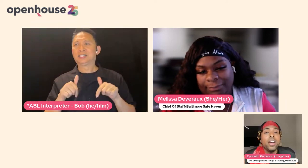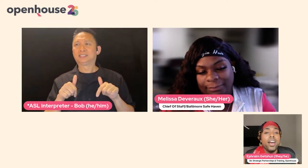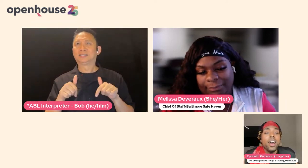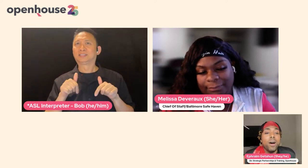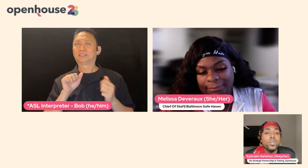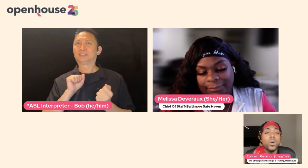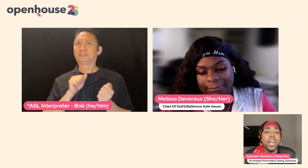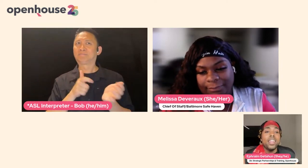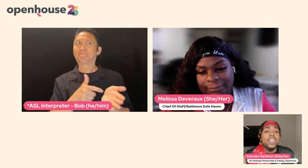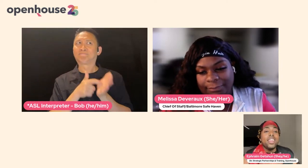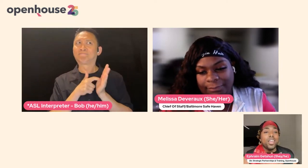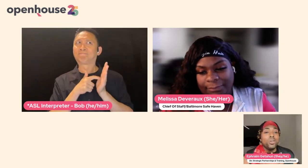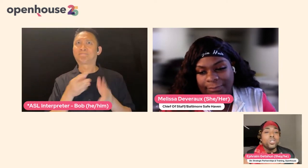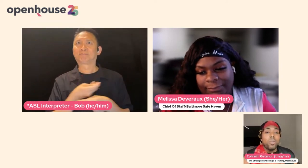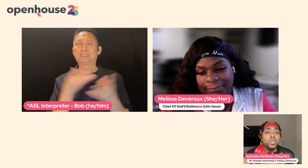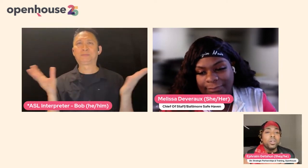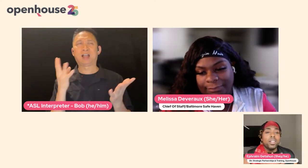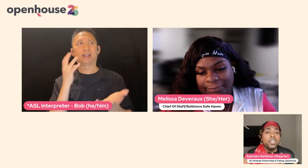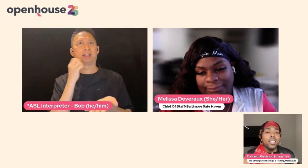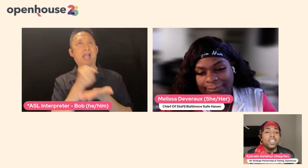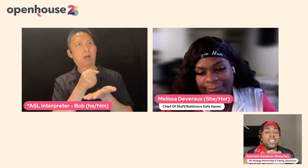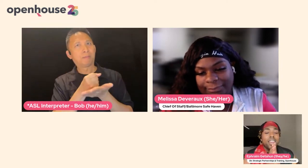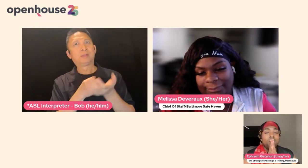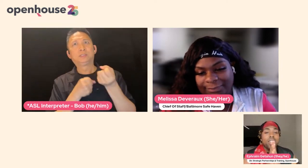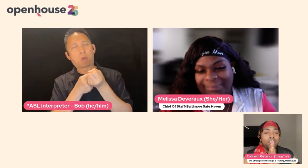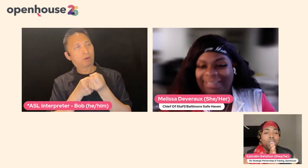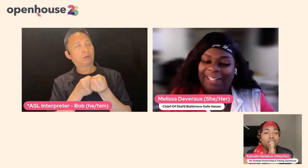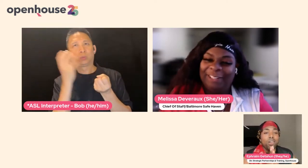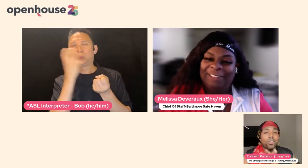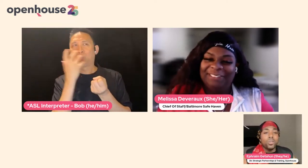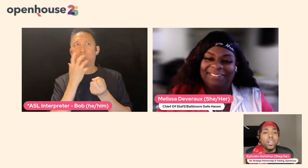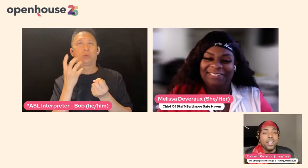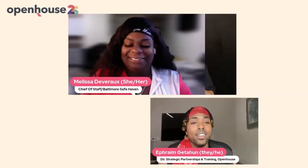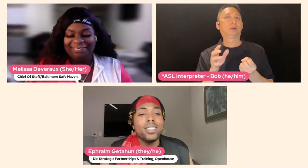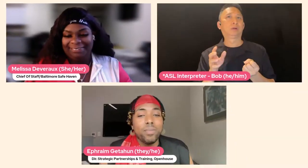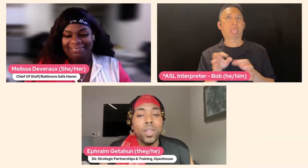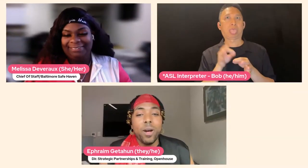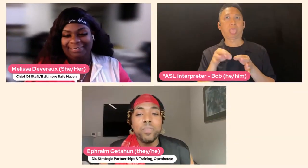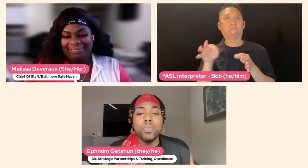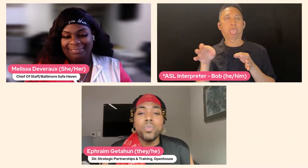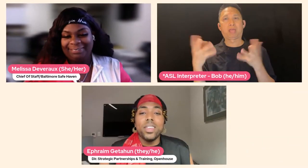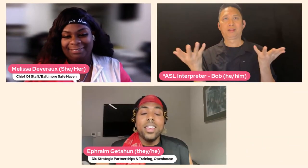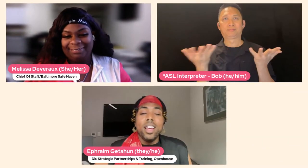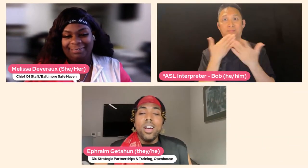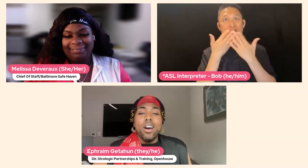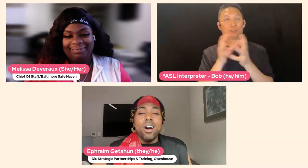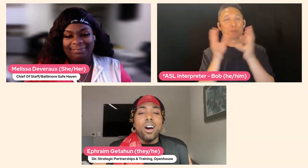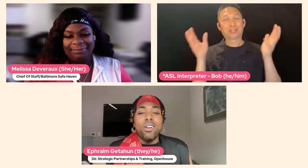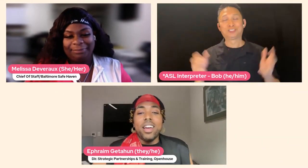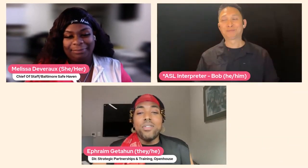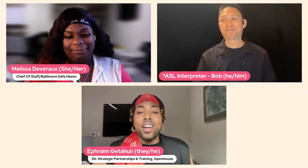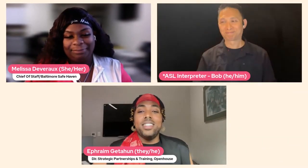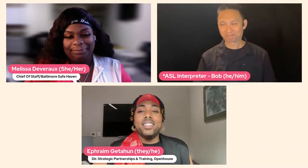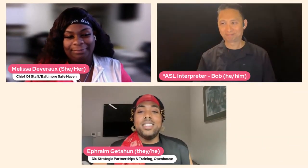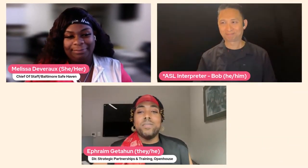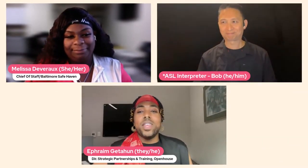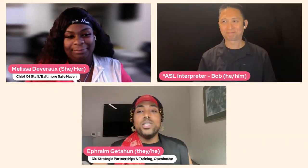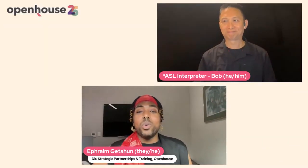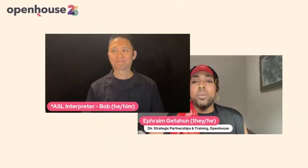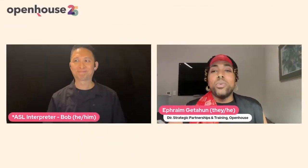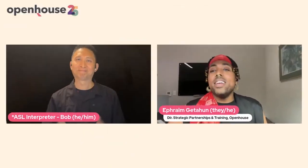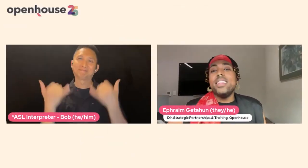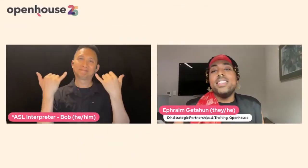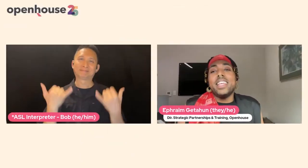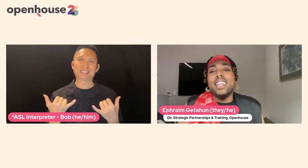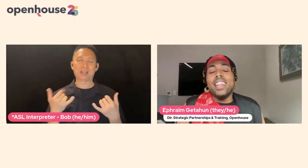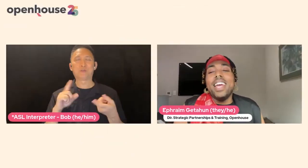so again, thank you so much, Melissa. Thank you for joining us. Yeah. All right, friends, as